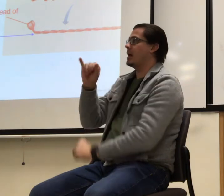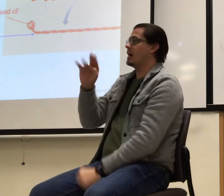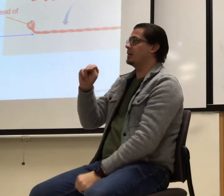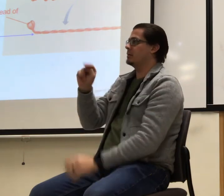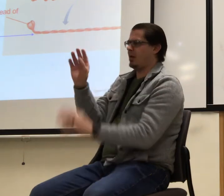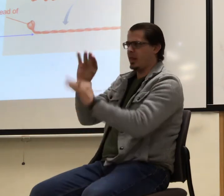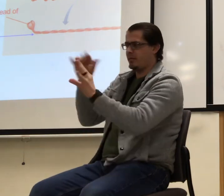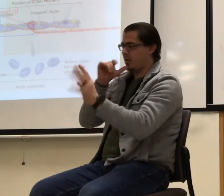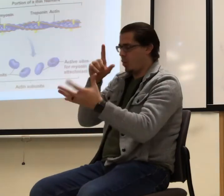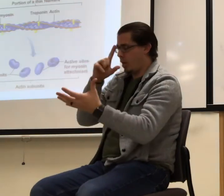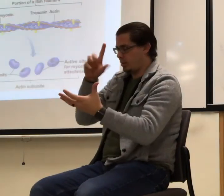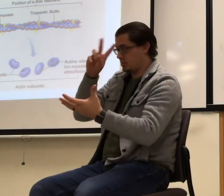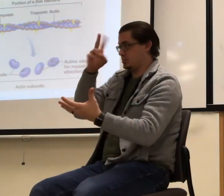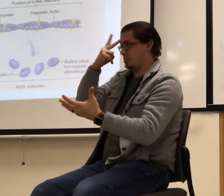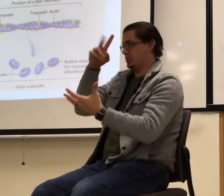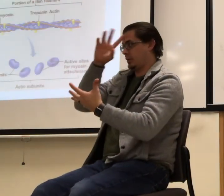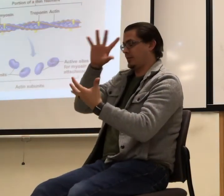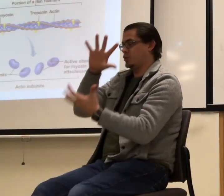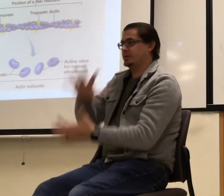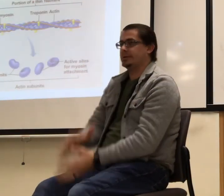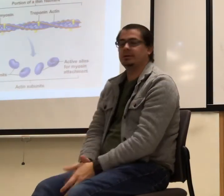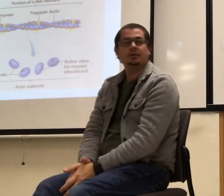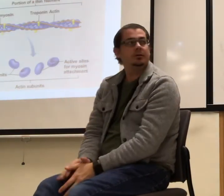don't want you to get confused.